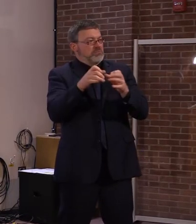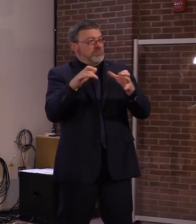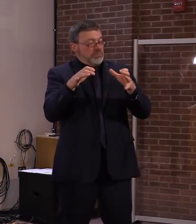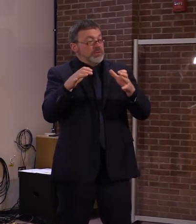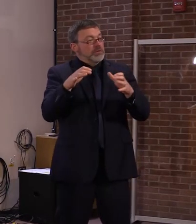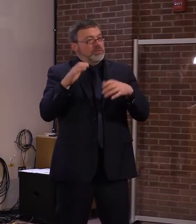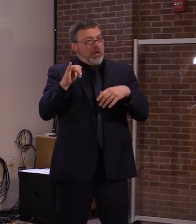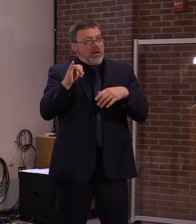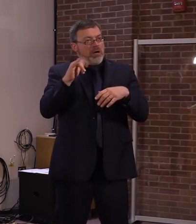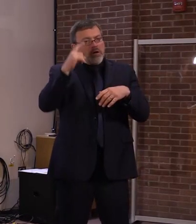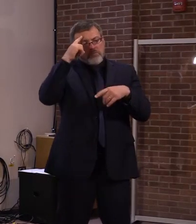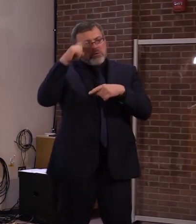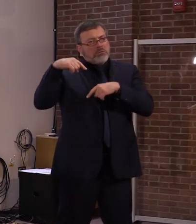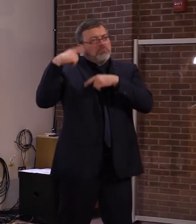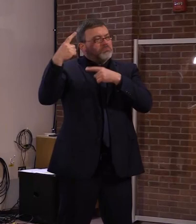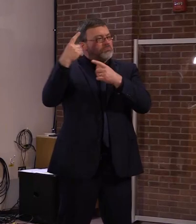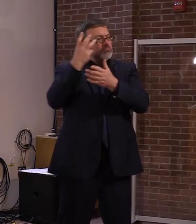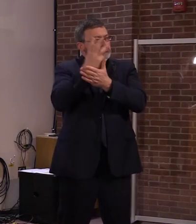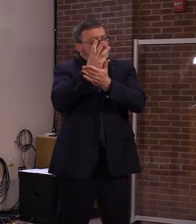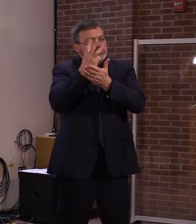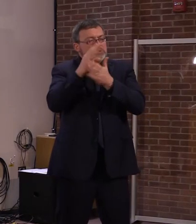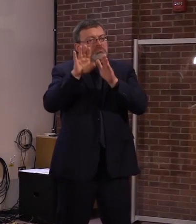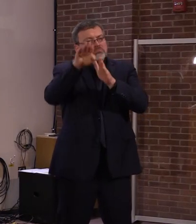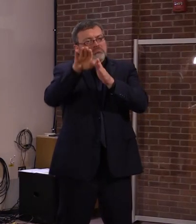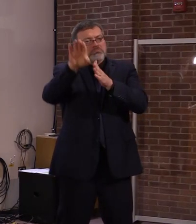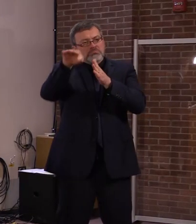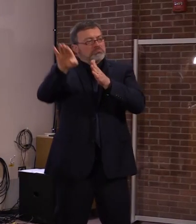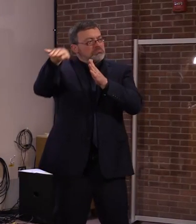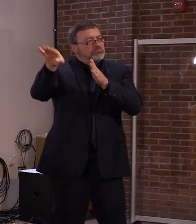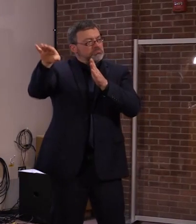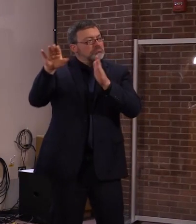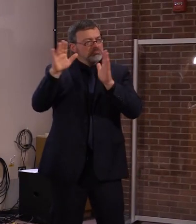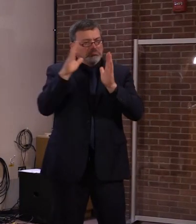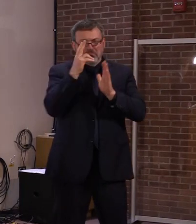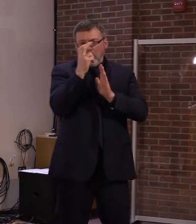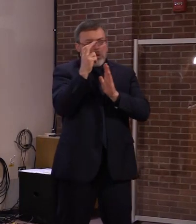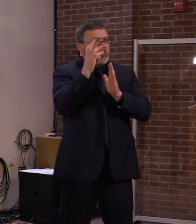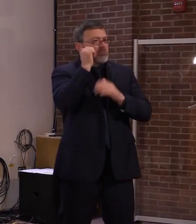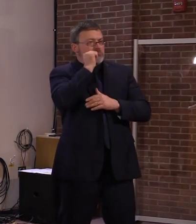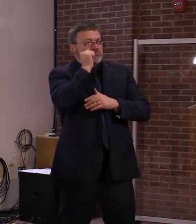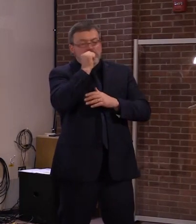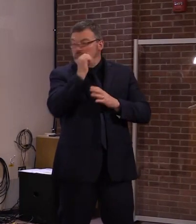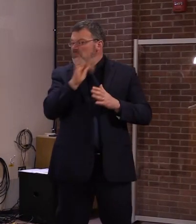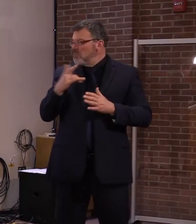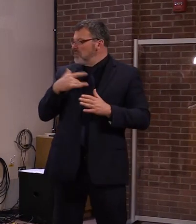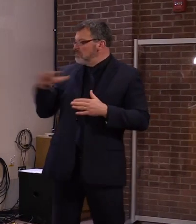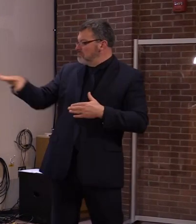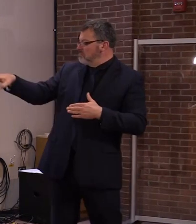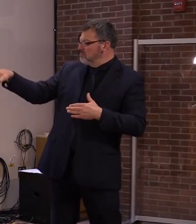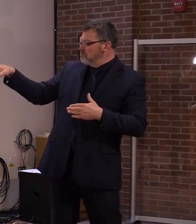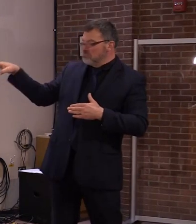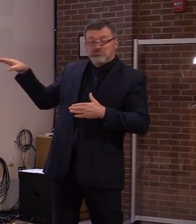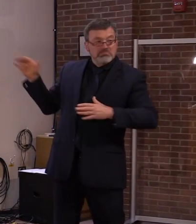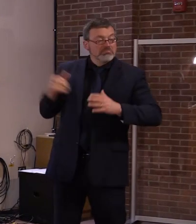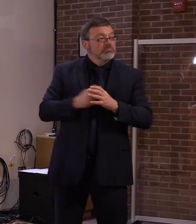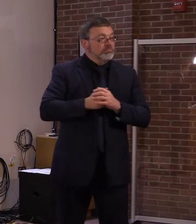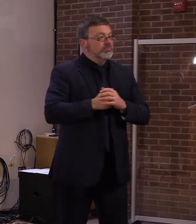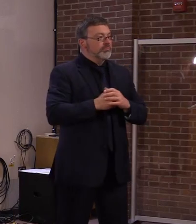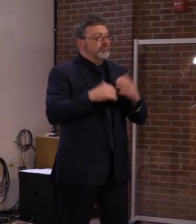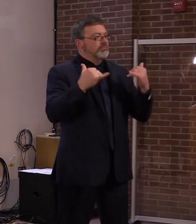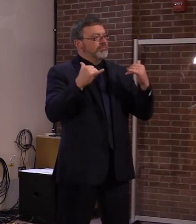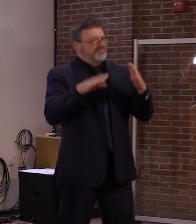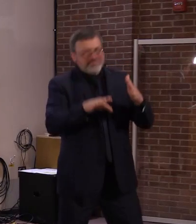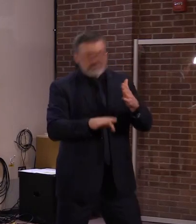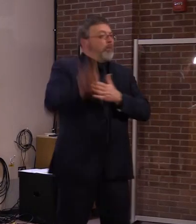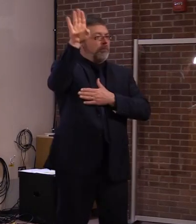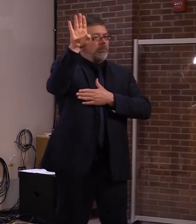some increases, some decreases, but generally in that 200 cases per day area. Now they stand at about 309 cases